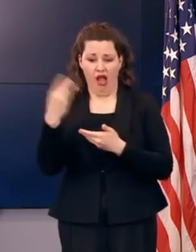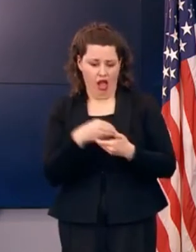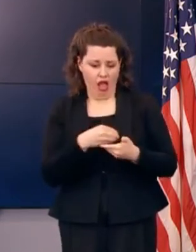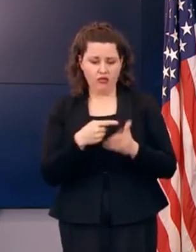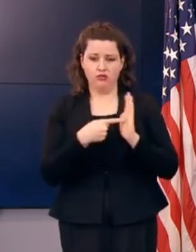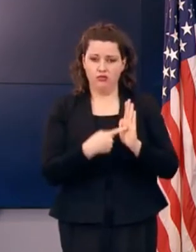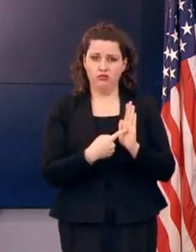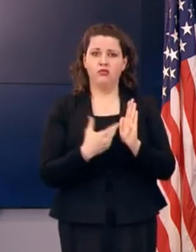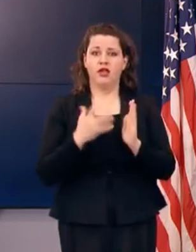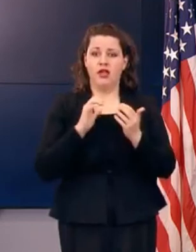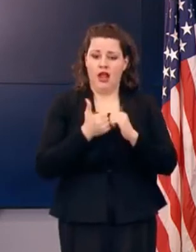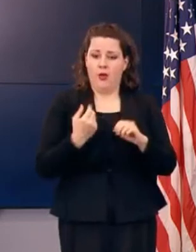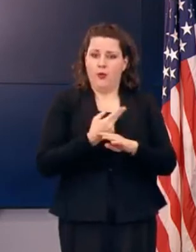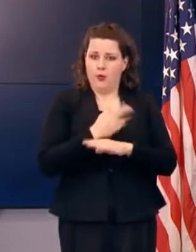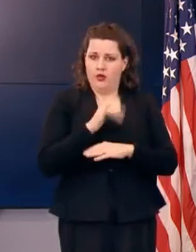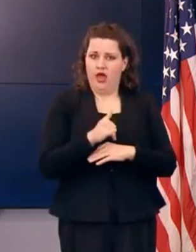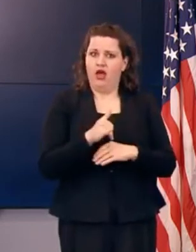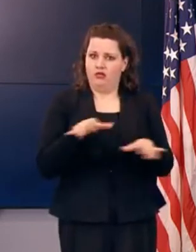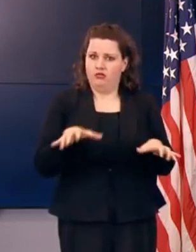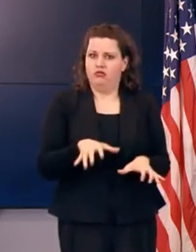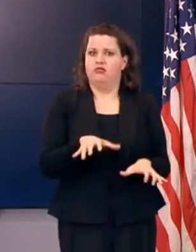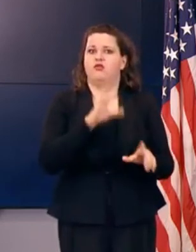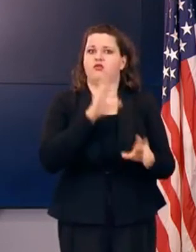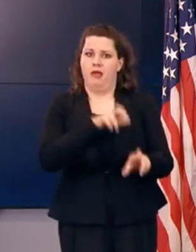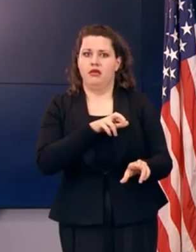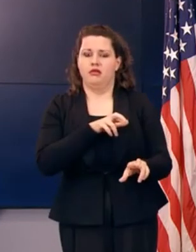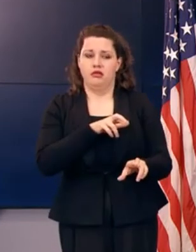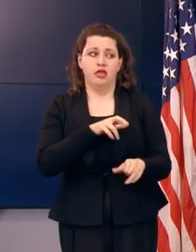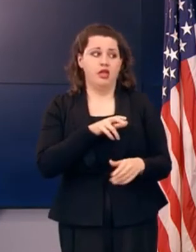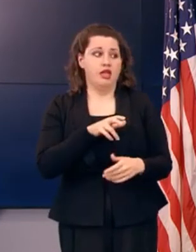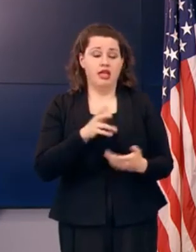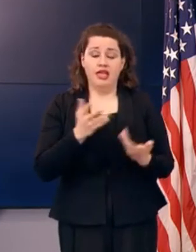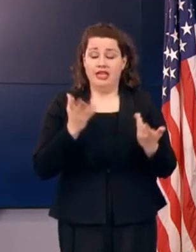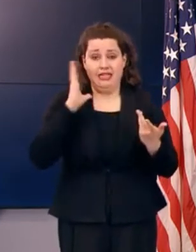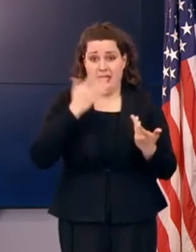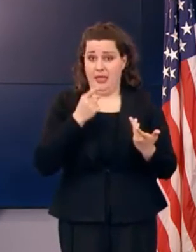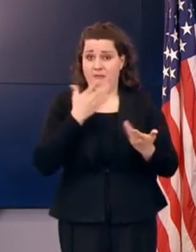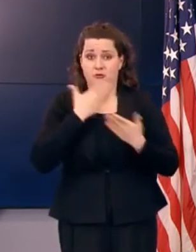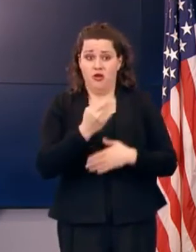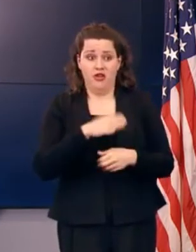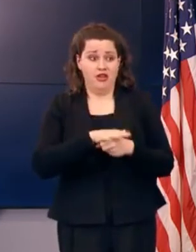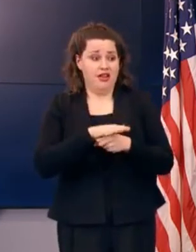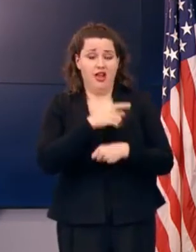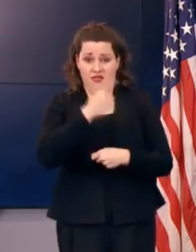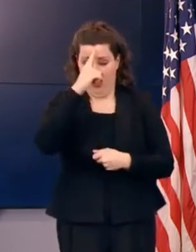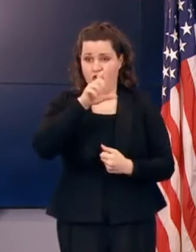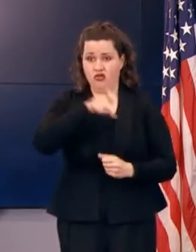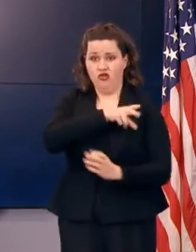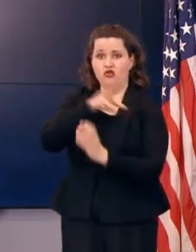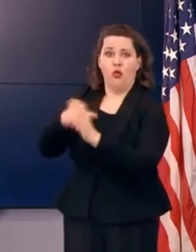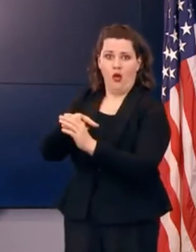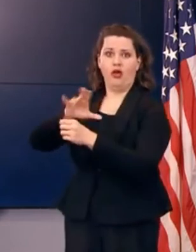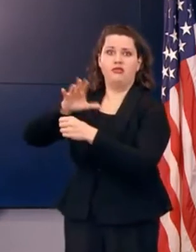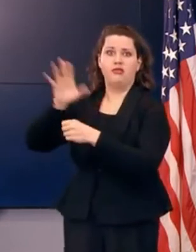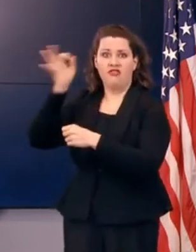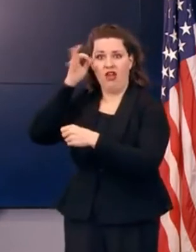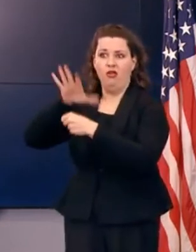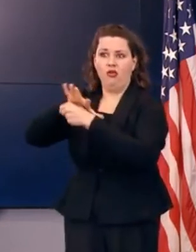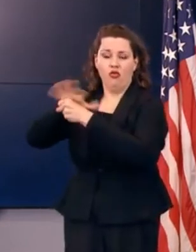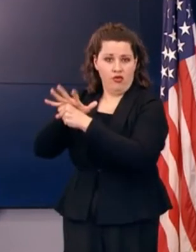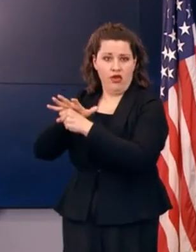really utilizing that to be proactive in our response. And evidently she did it well enough that they thought that she should be a part of the coronavirus task force.